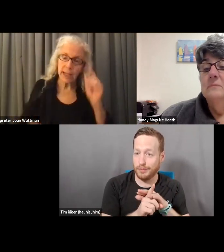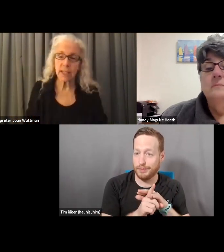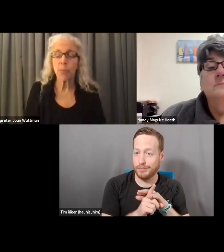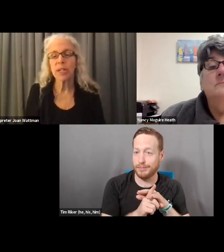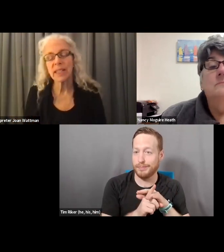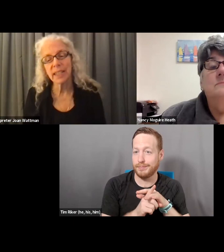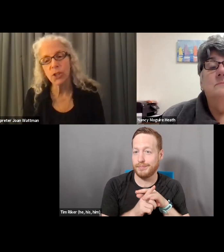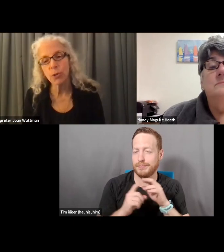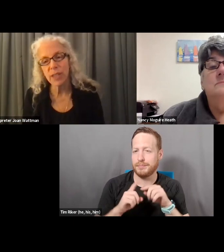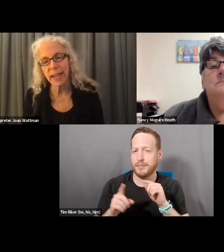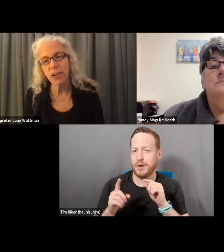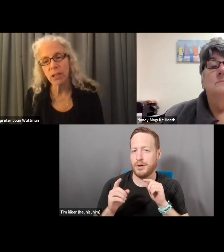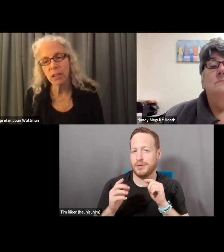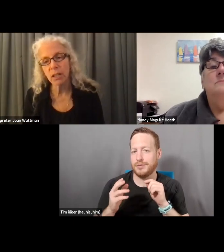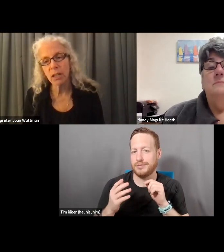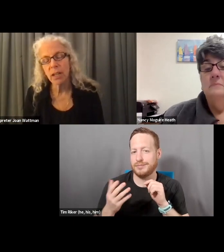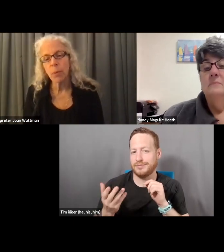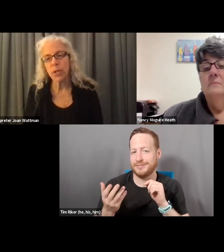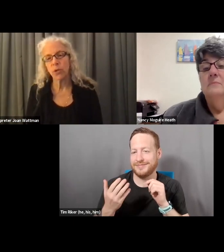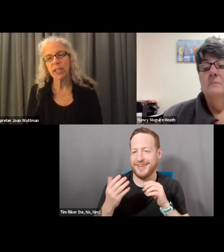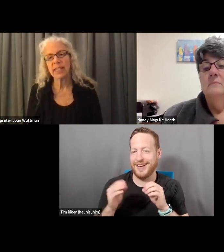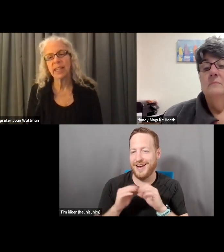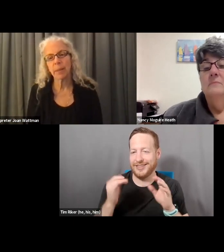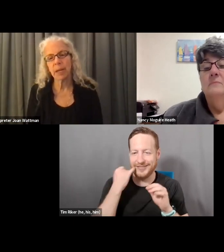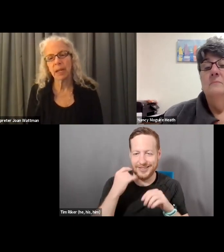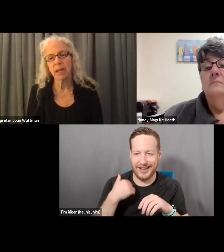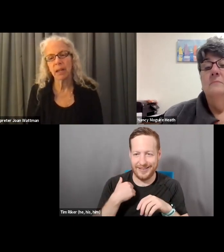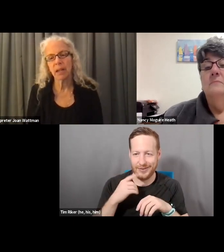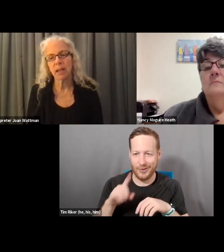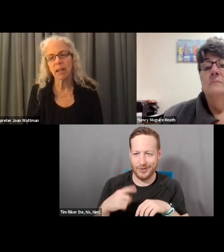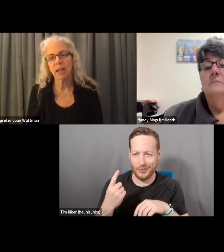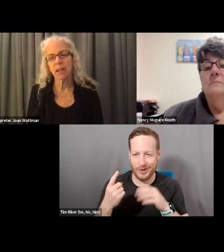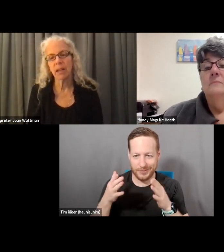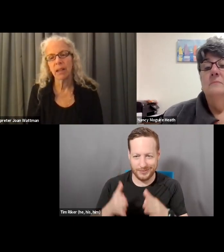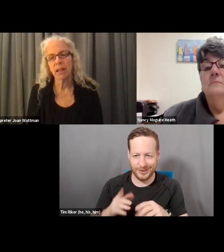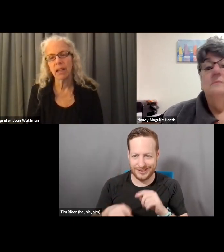I think it's important to list who's there, but we don't need the statement.